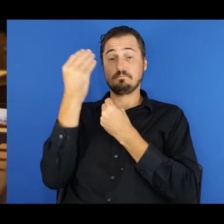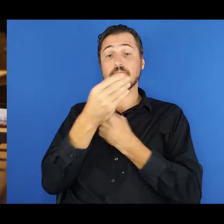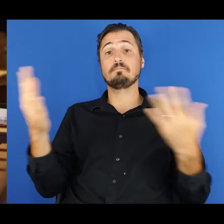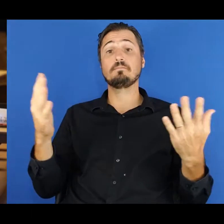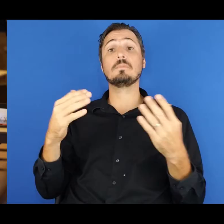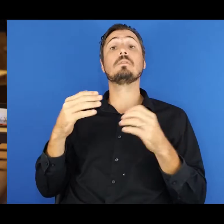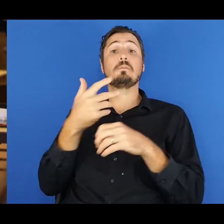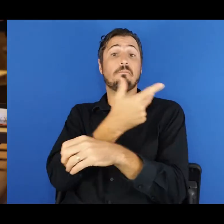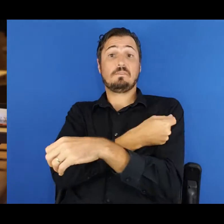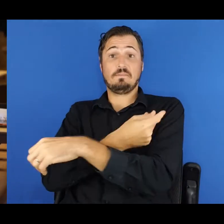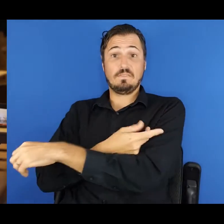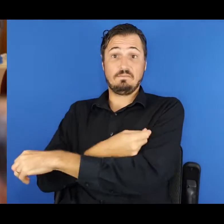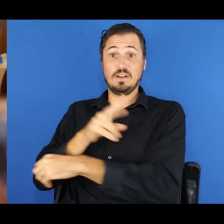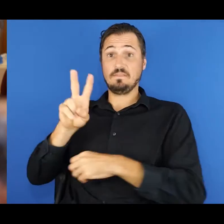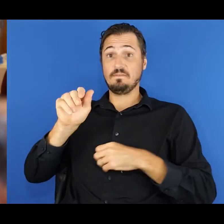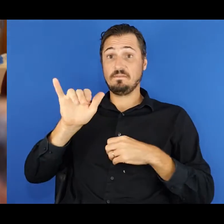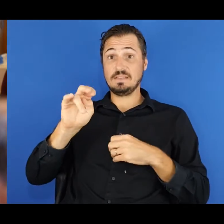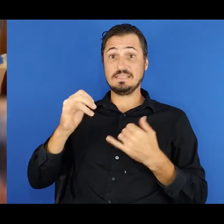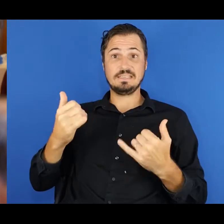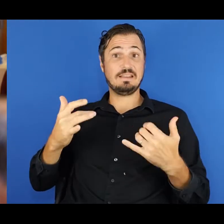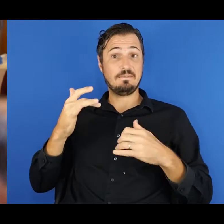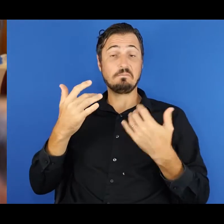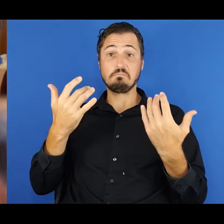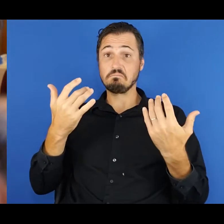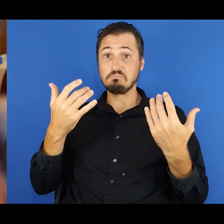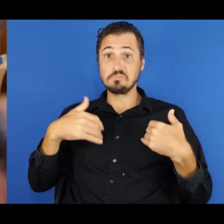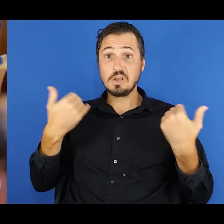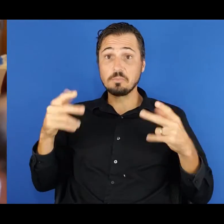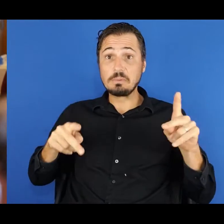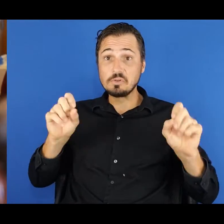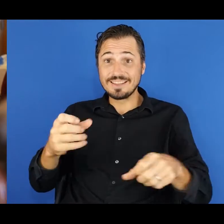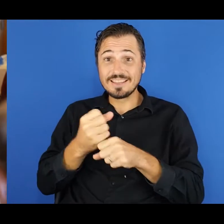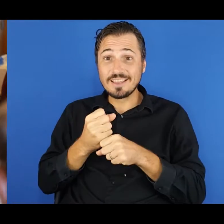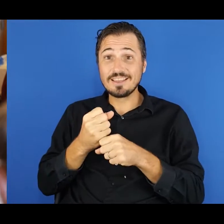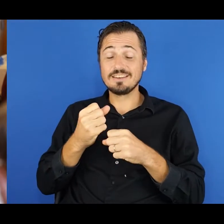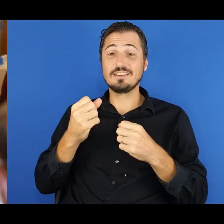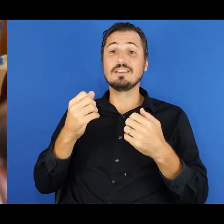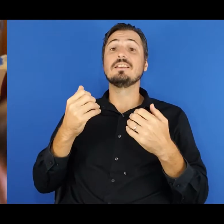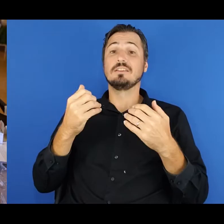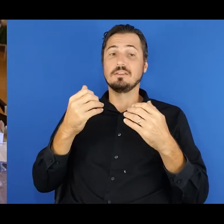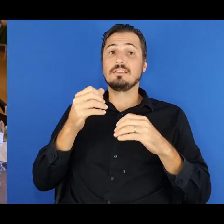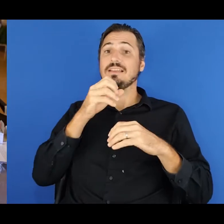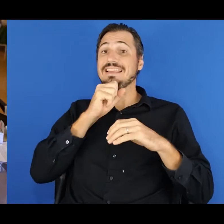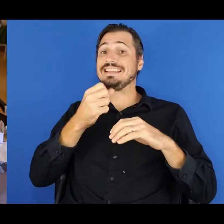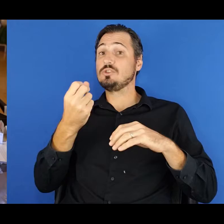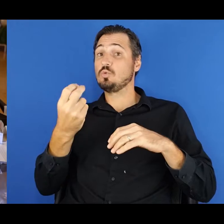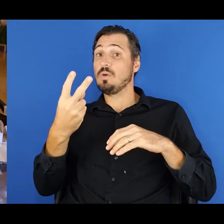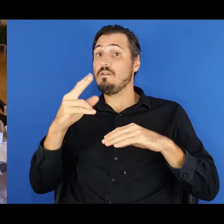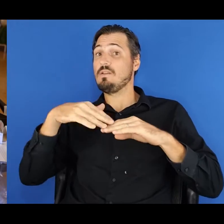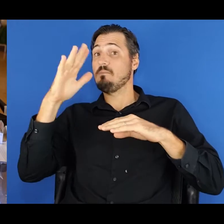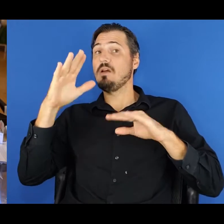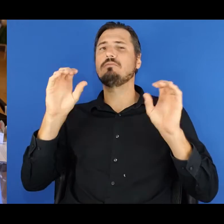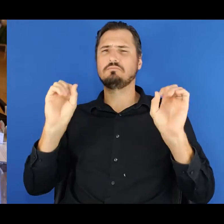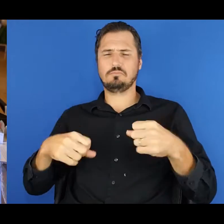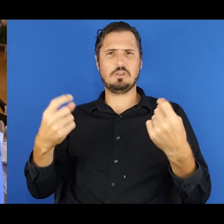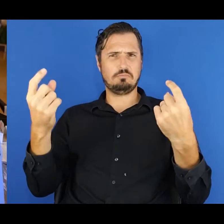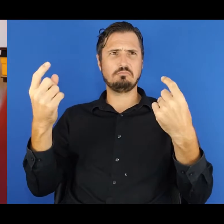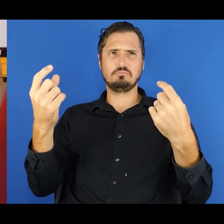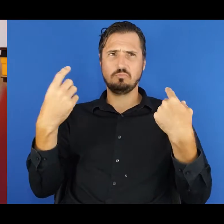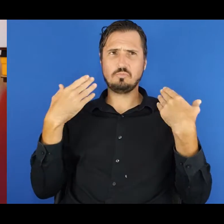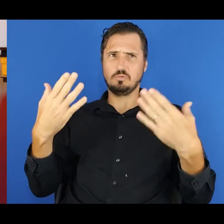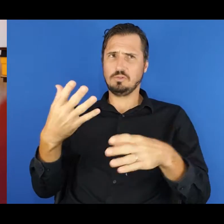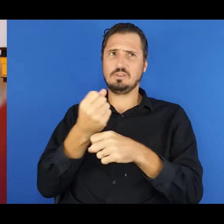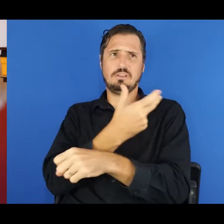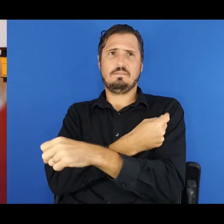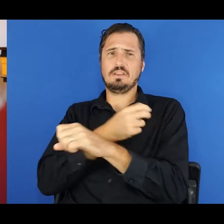that vaccines are now available for younger people, ages 12 and older. We have asked our Kauai District Health Officer,